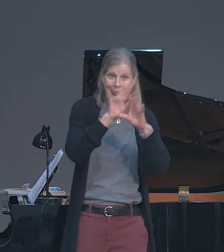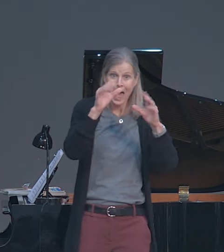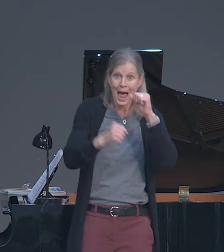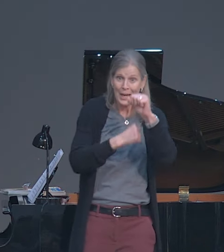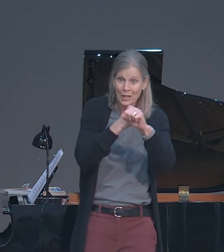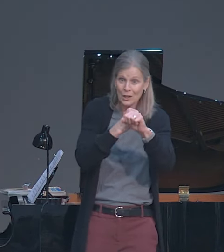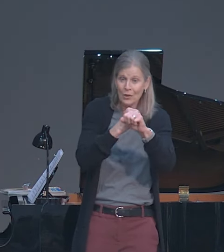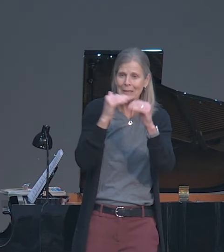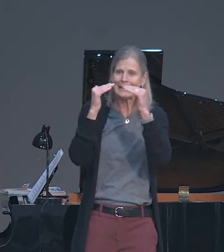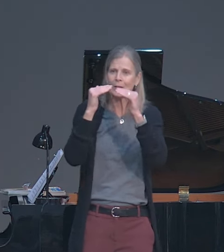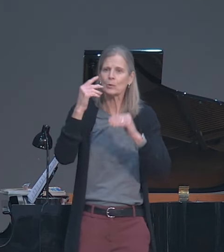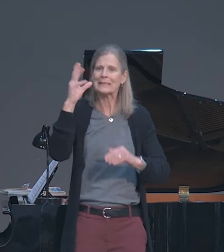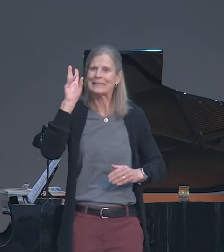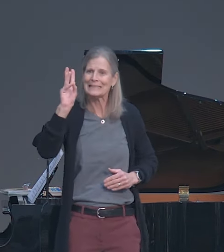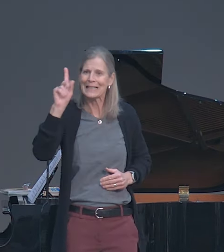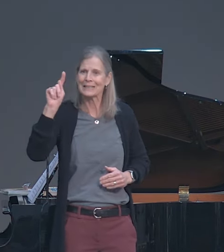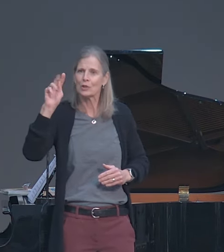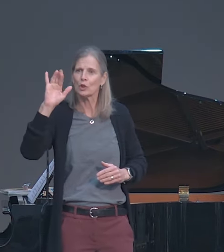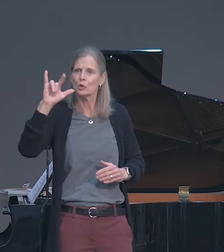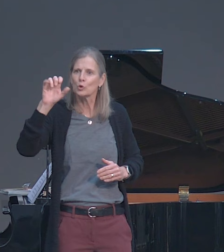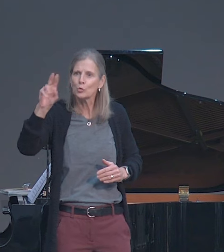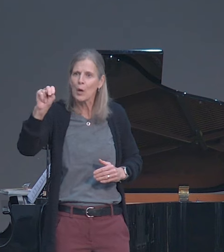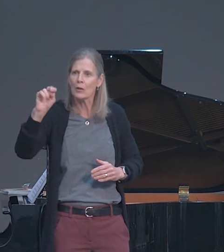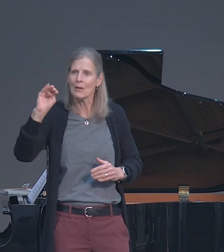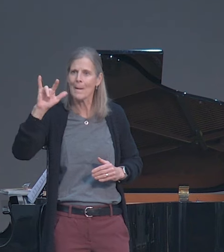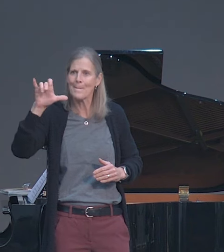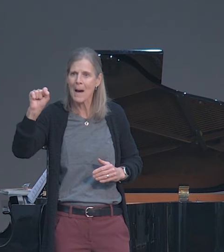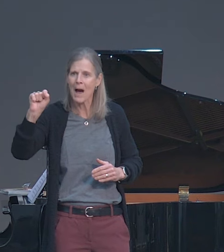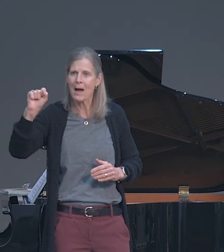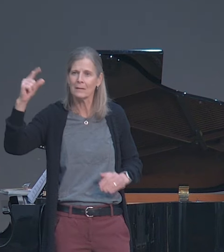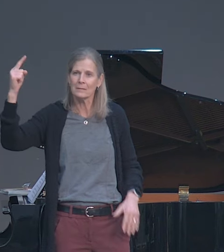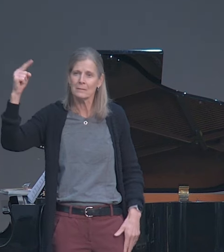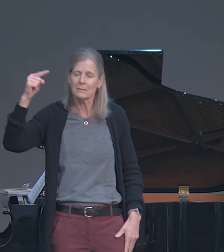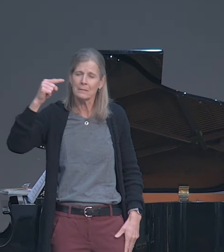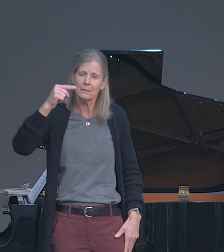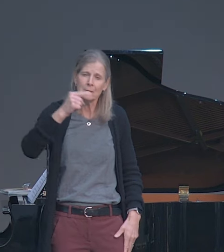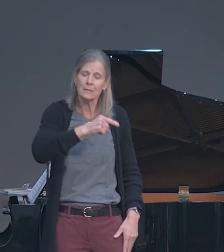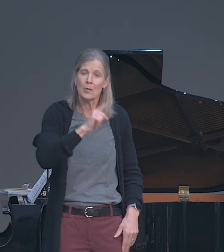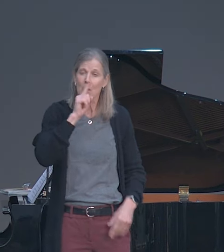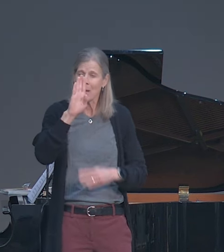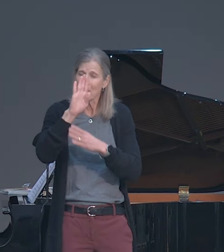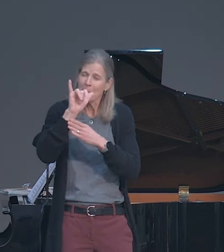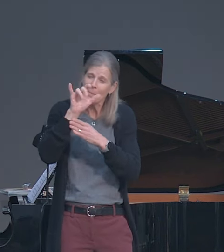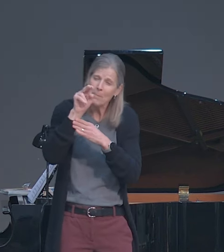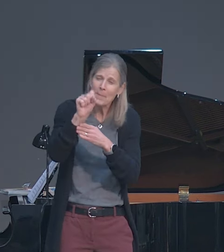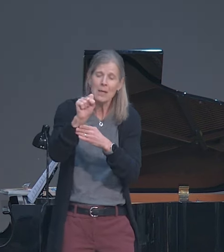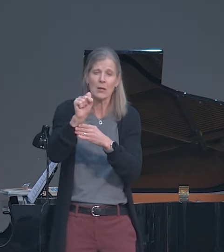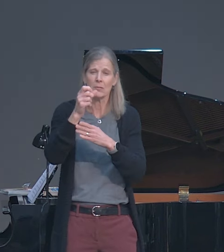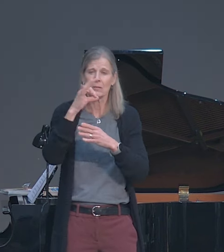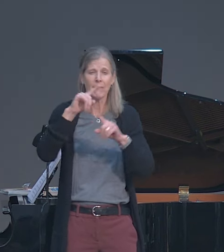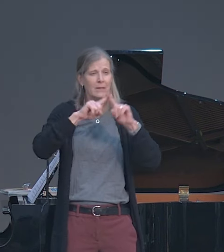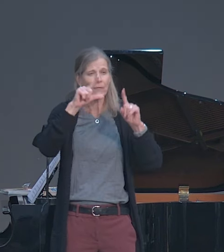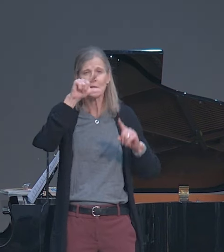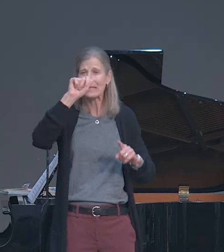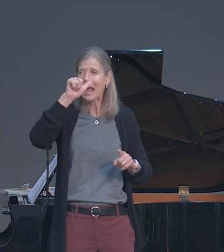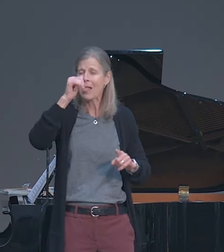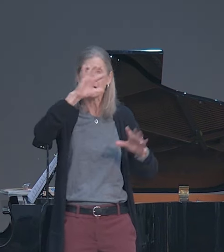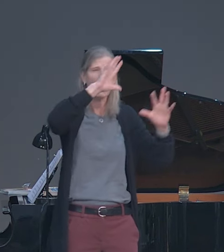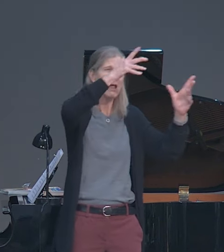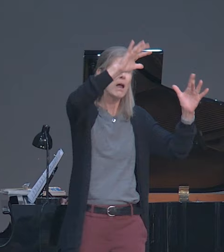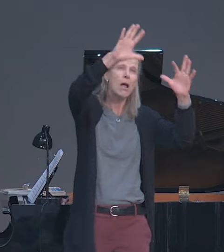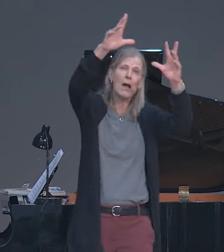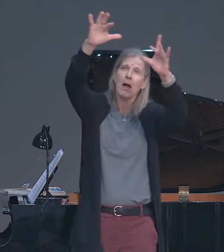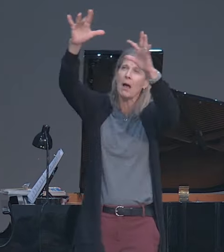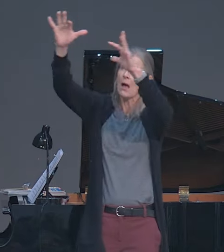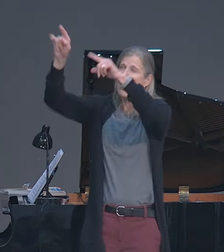6 trillion miles. And get this. There are billions of galaxies in the universe, with each galaxy